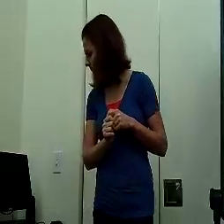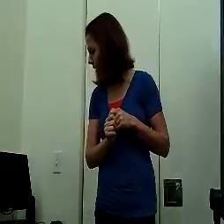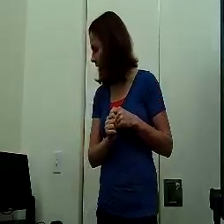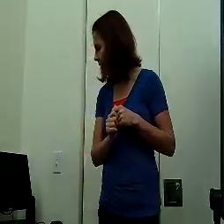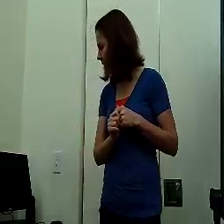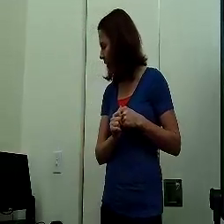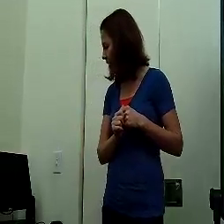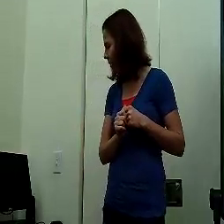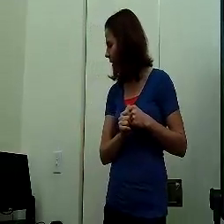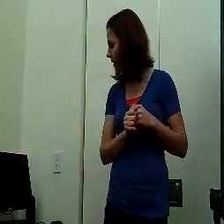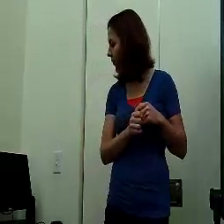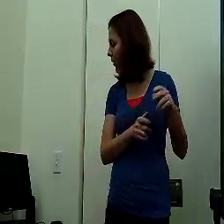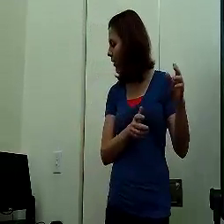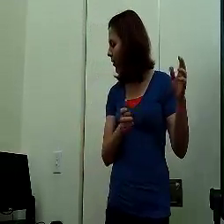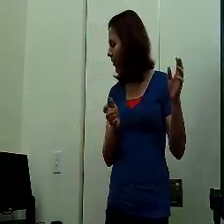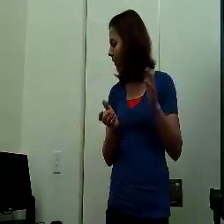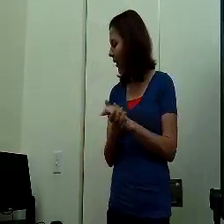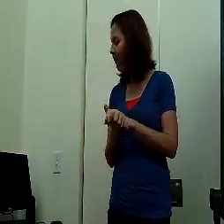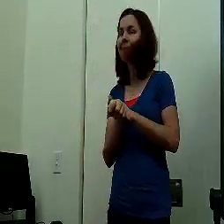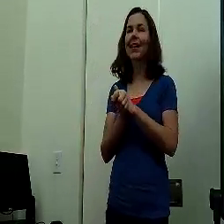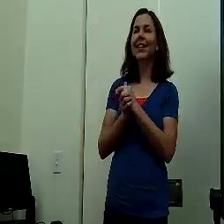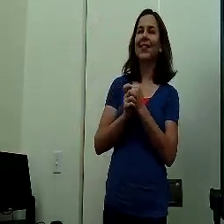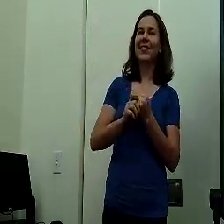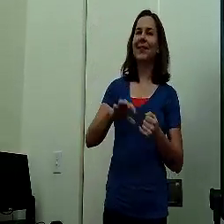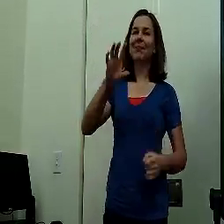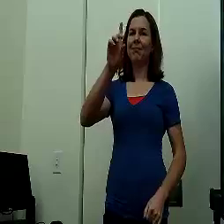Skipping the next one because it's too easy for you. Okay, let's do this one.